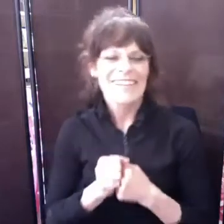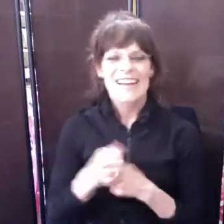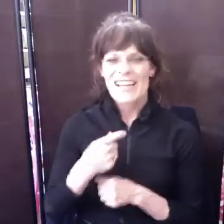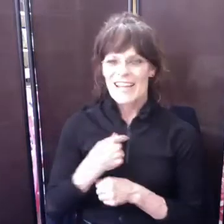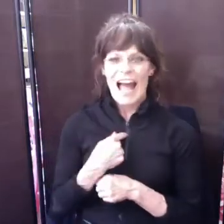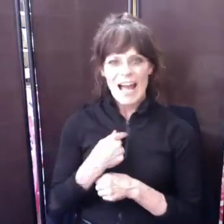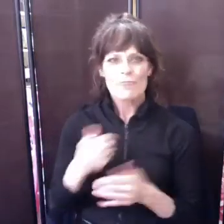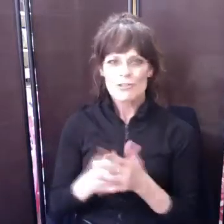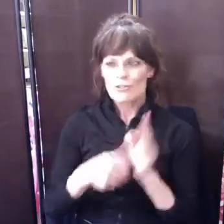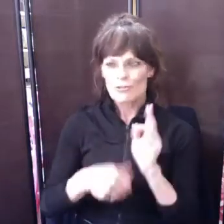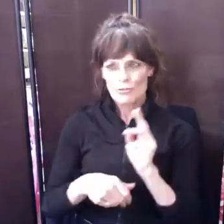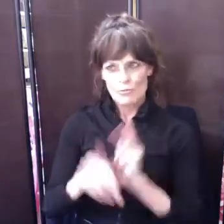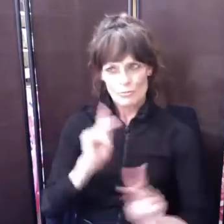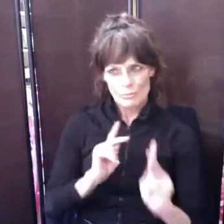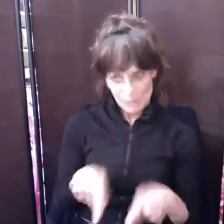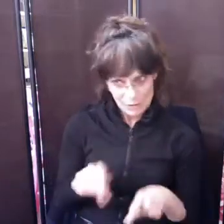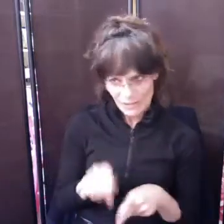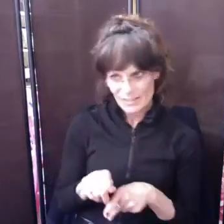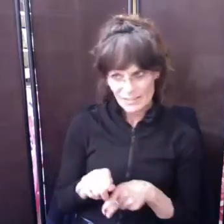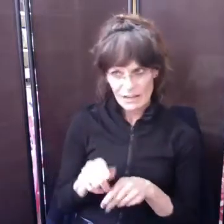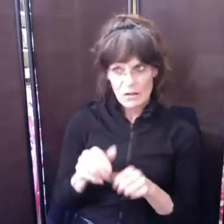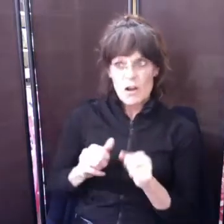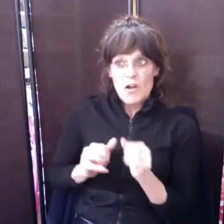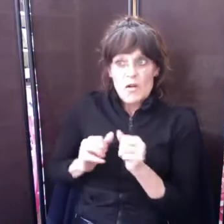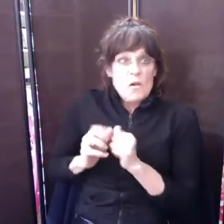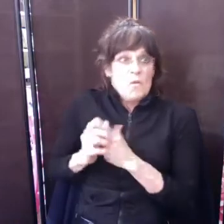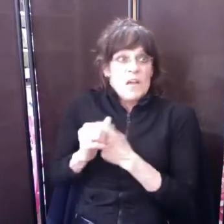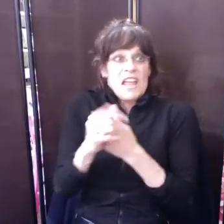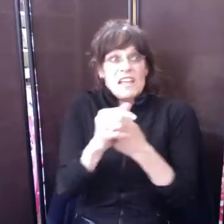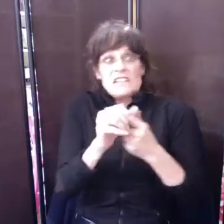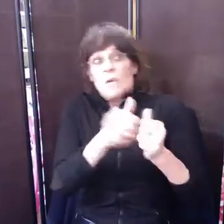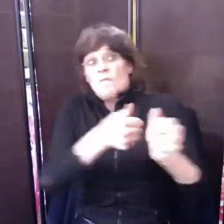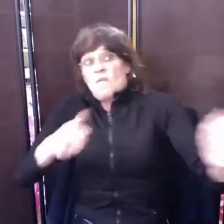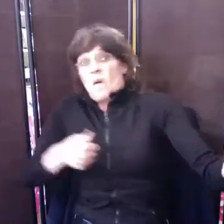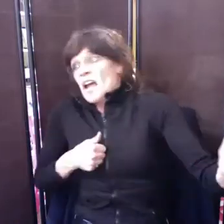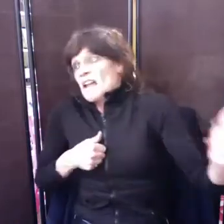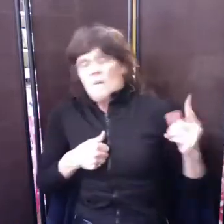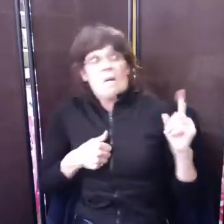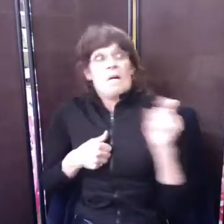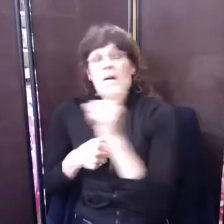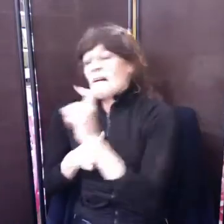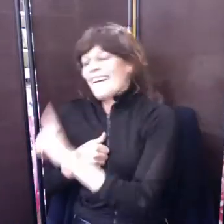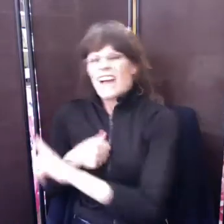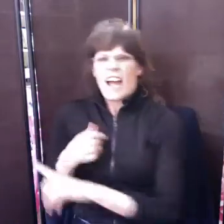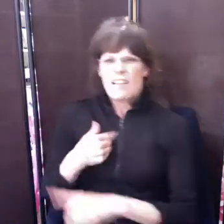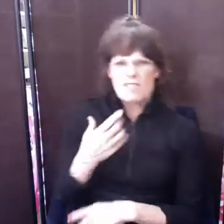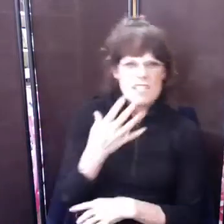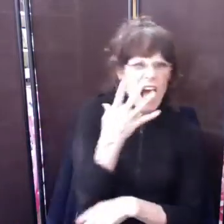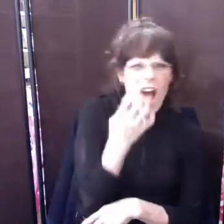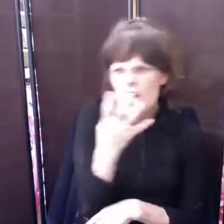that everybody more likely would race across the room to get away from. You know, I was hostile, I was frightened, I leaned against